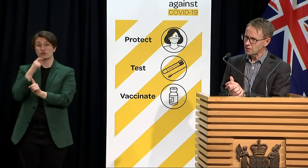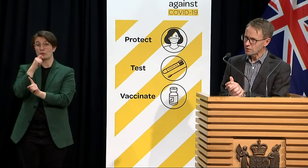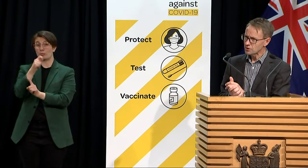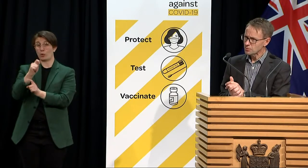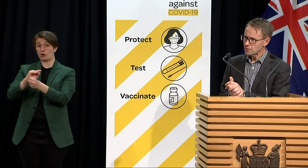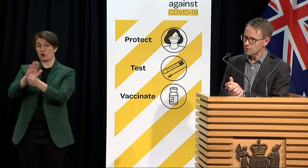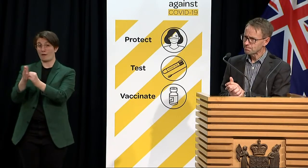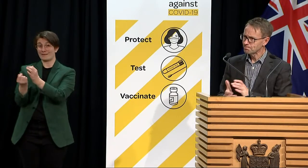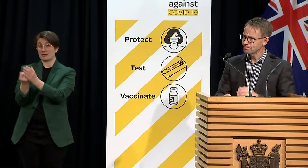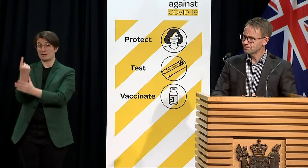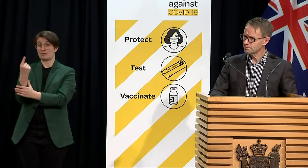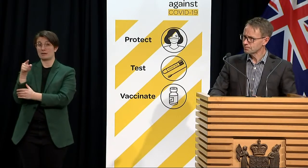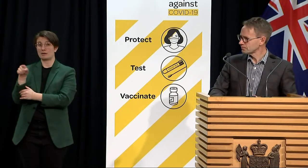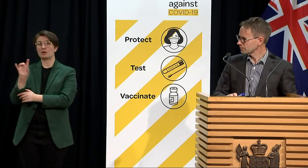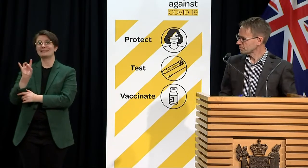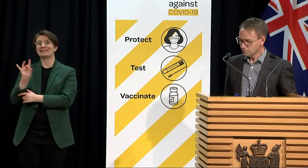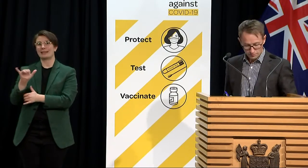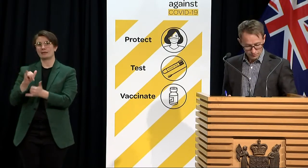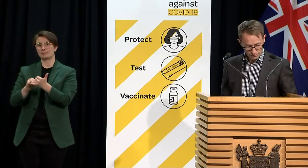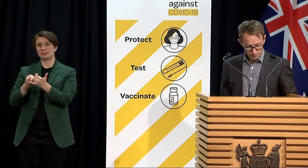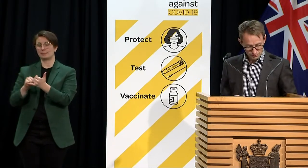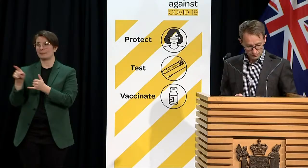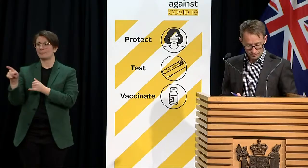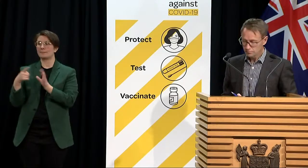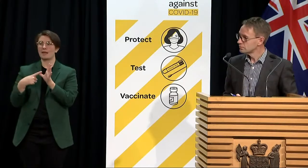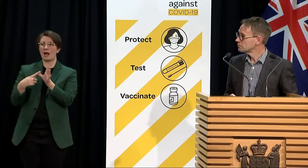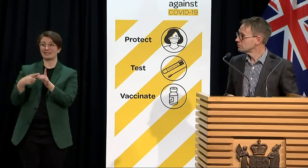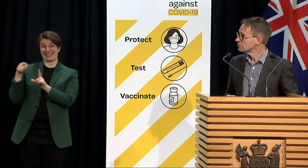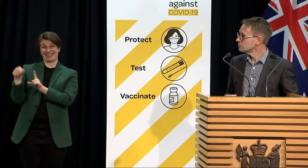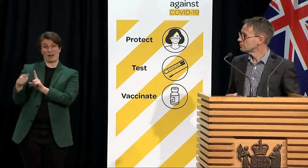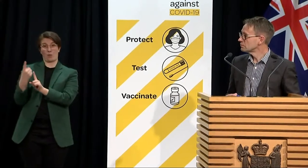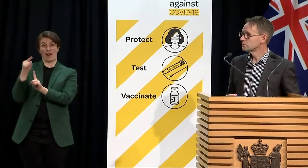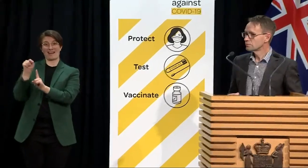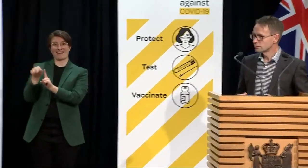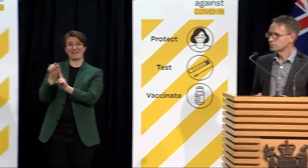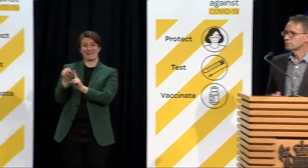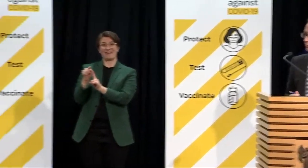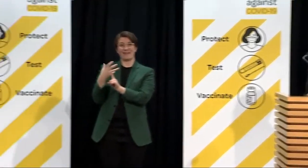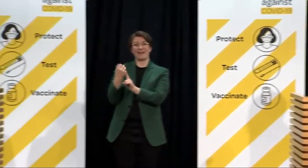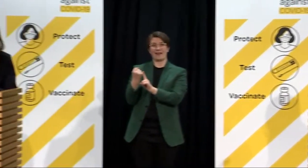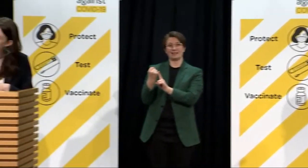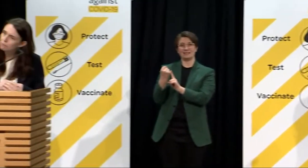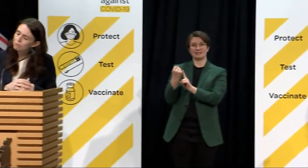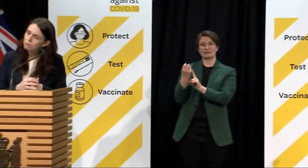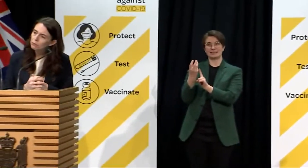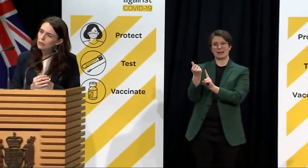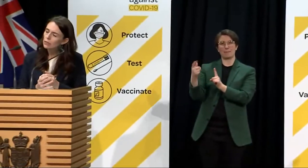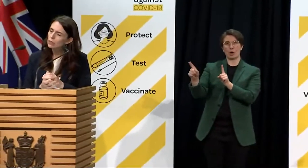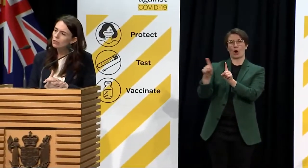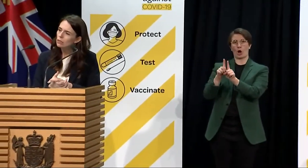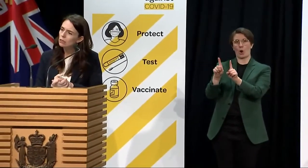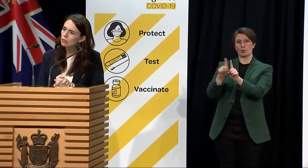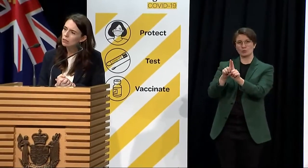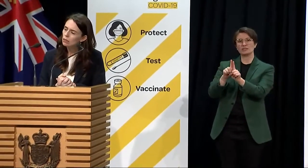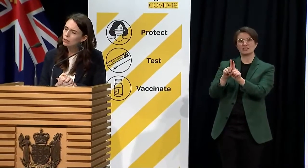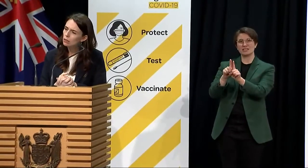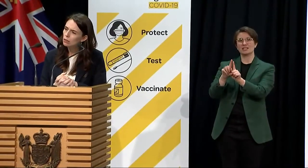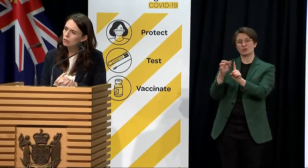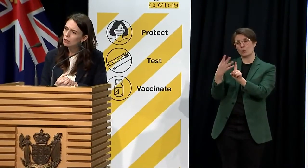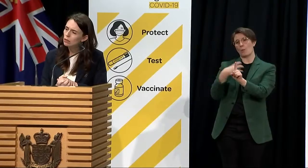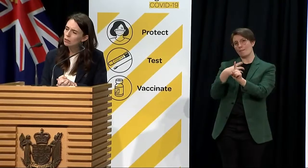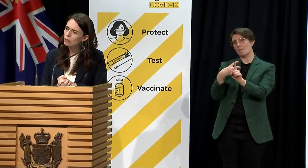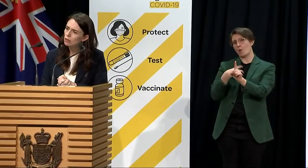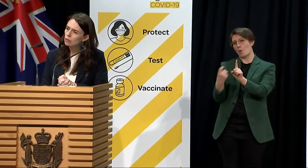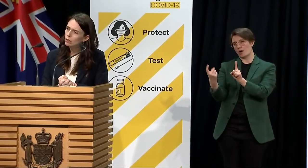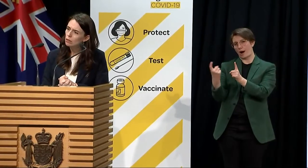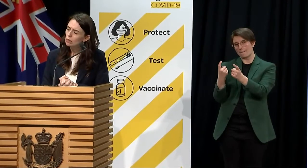on the 10th of September. That one had a number of close contacts, so we may well yet get known cases from that one. Right. So what leads you to think, it sounds like